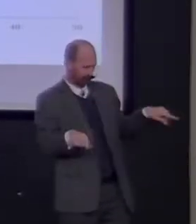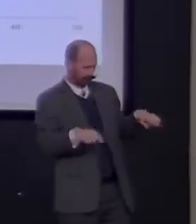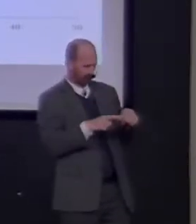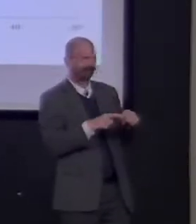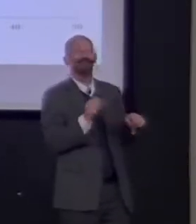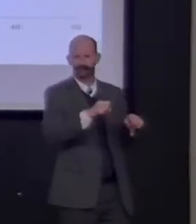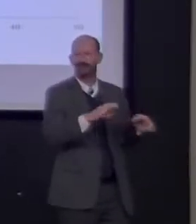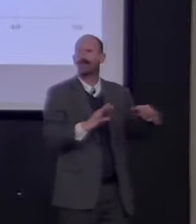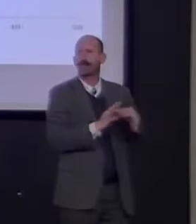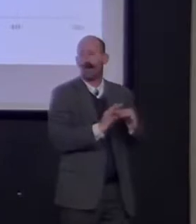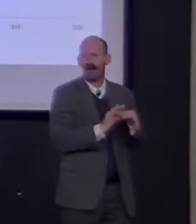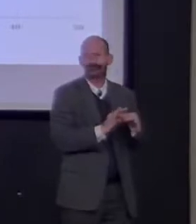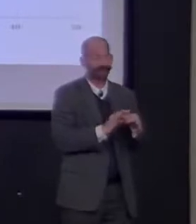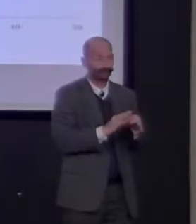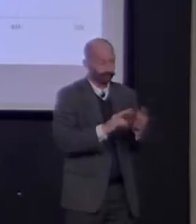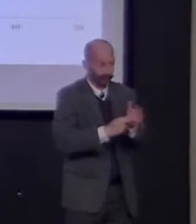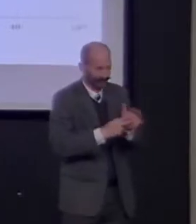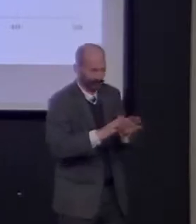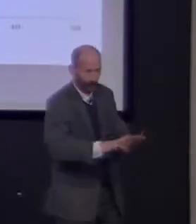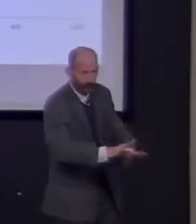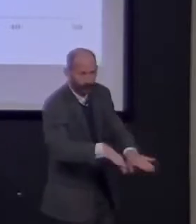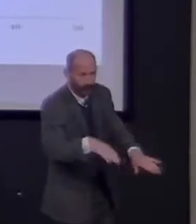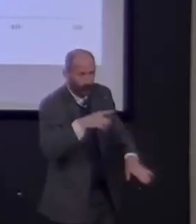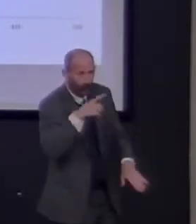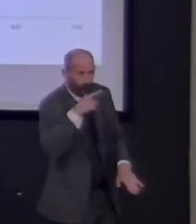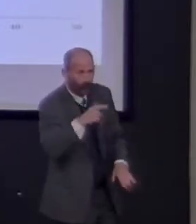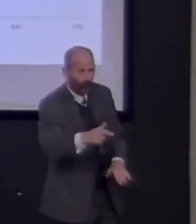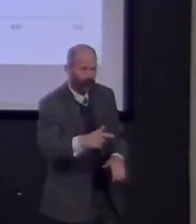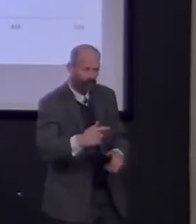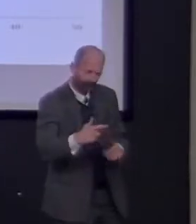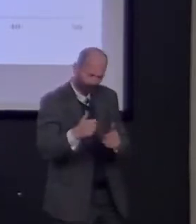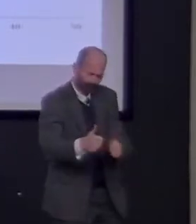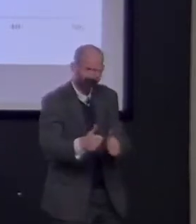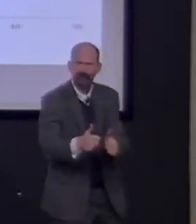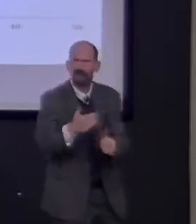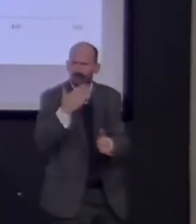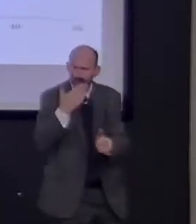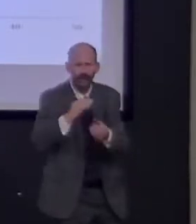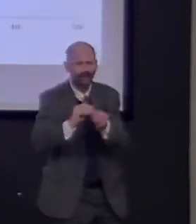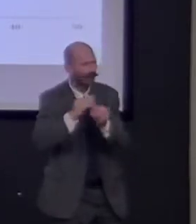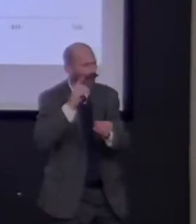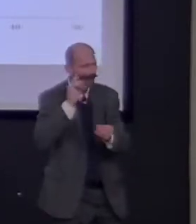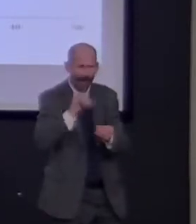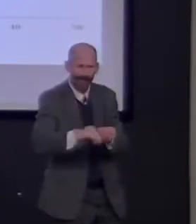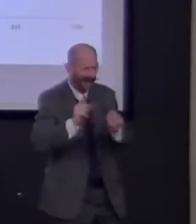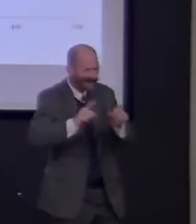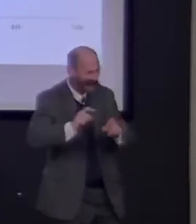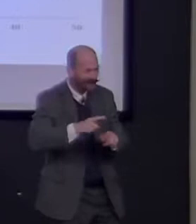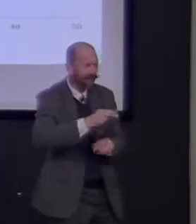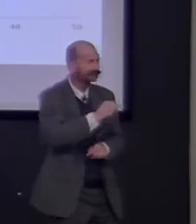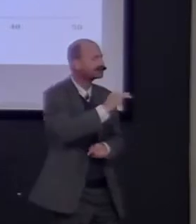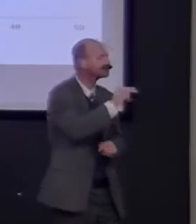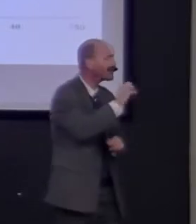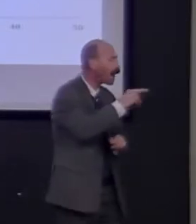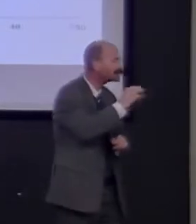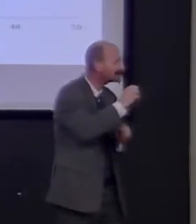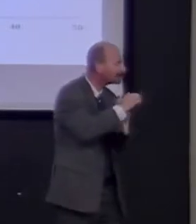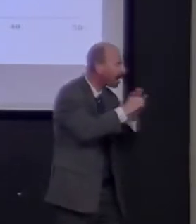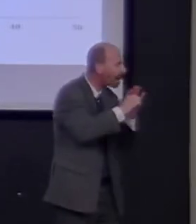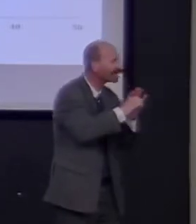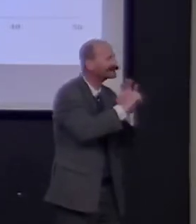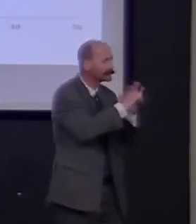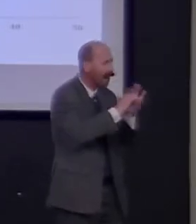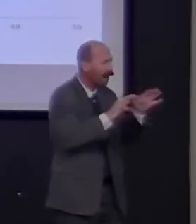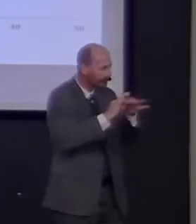individual children who do better on this test of symbolic and non-symbolic magnitude discrimination are also